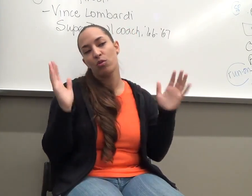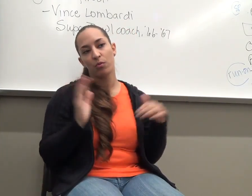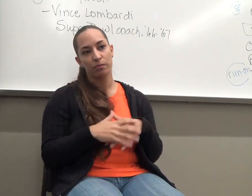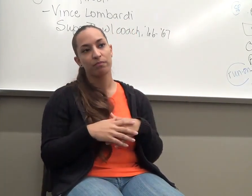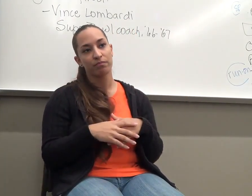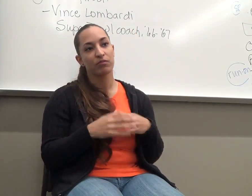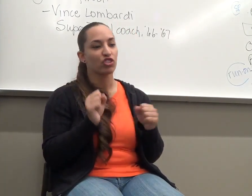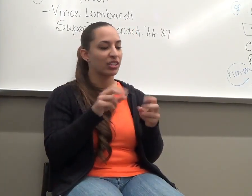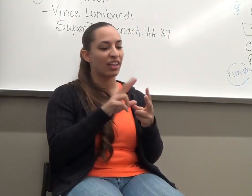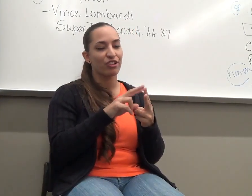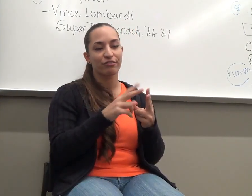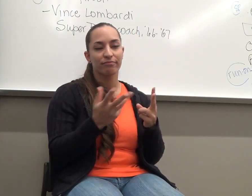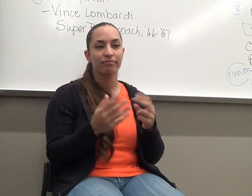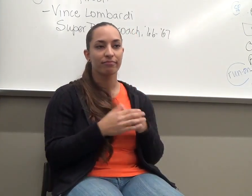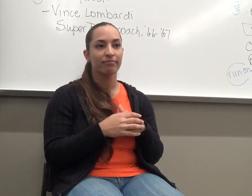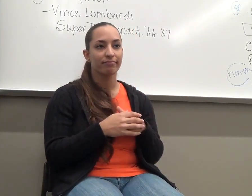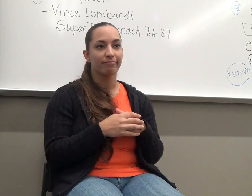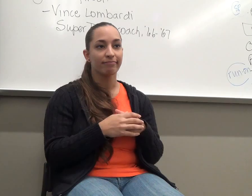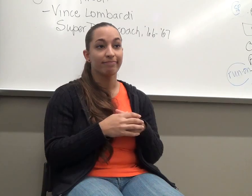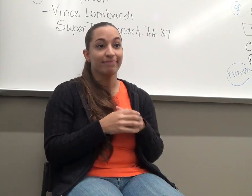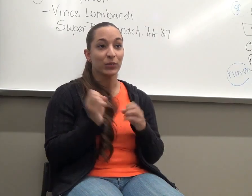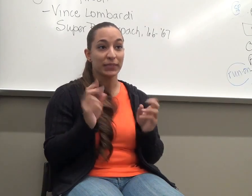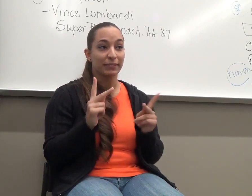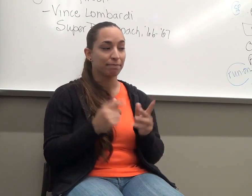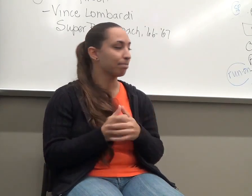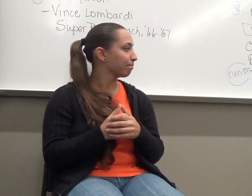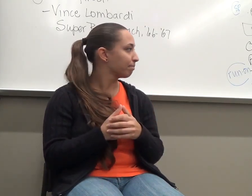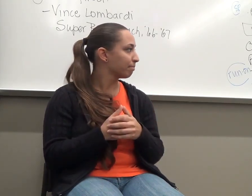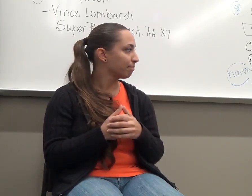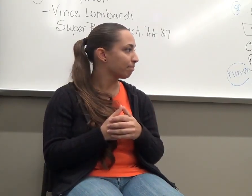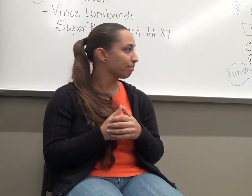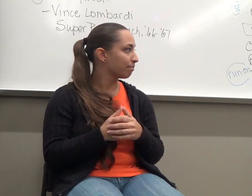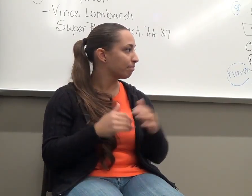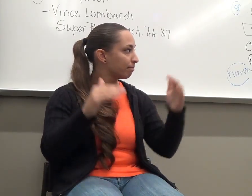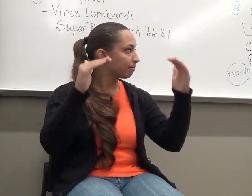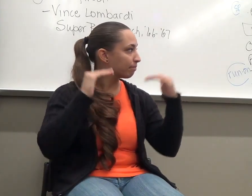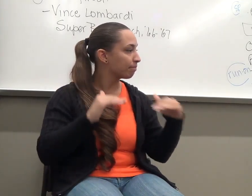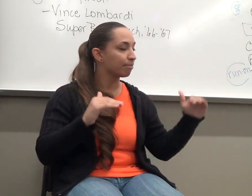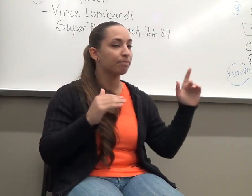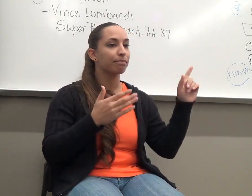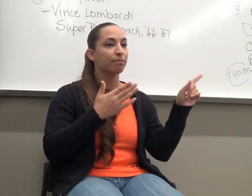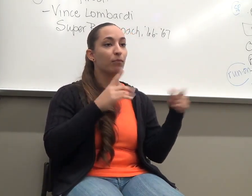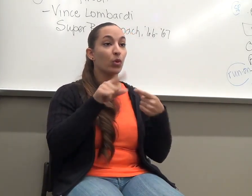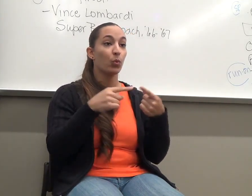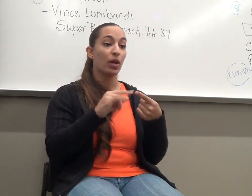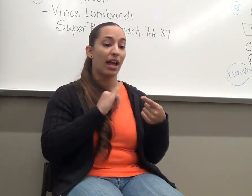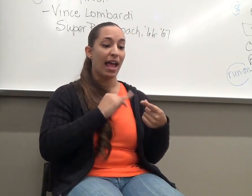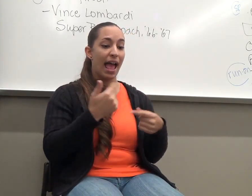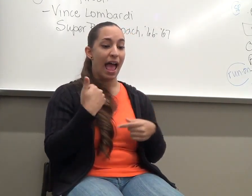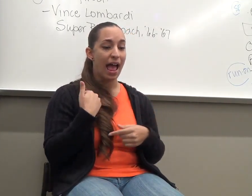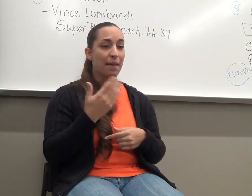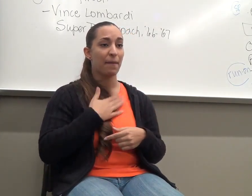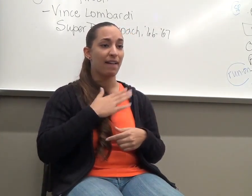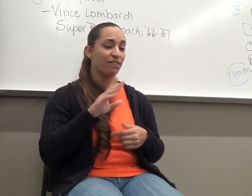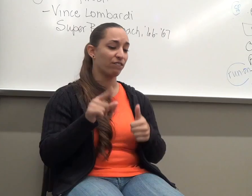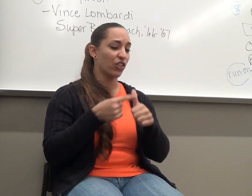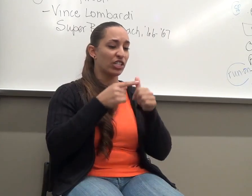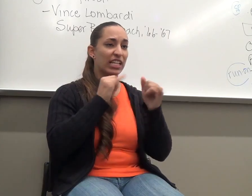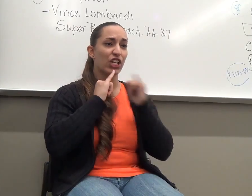going to narrate it. With car accidents, again, be careful. You want to just try to narrow